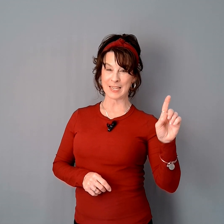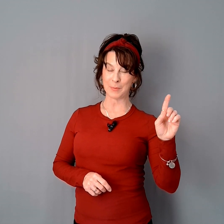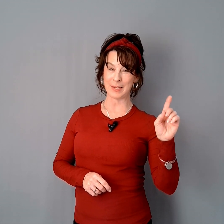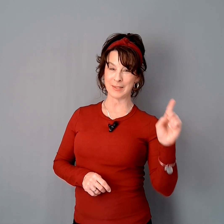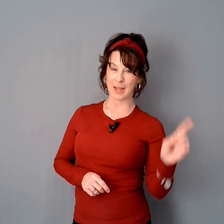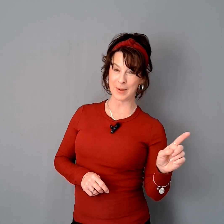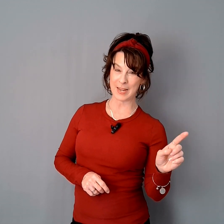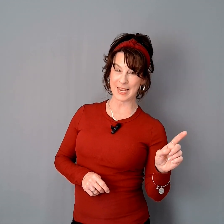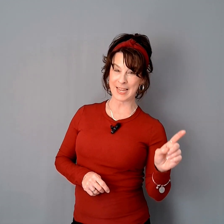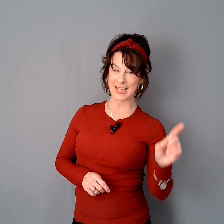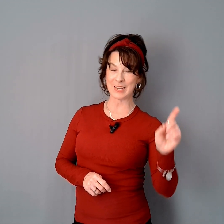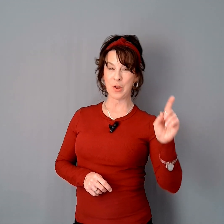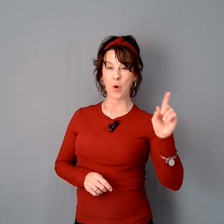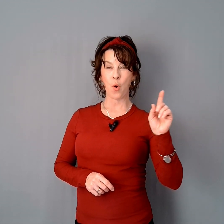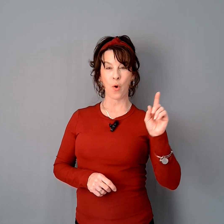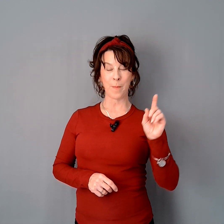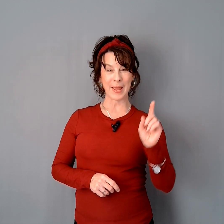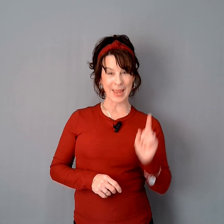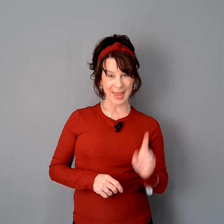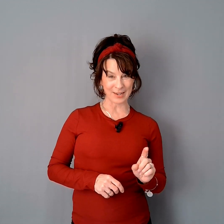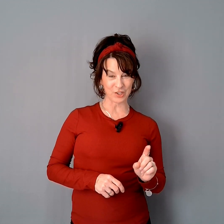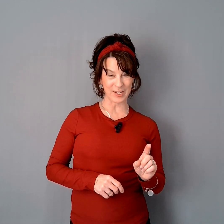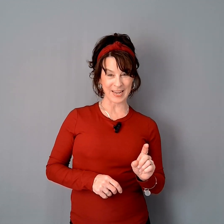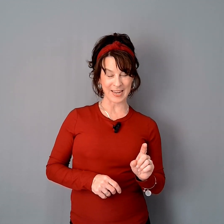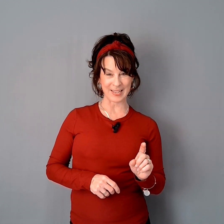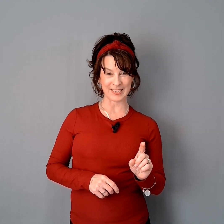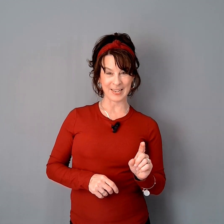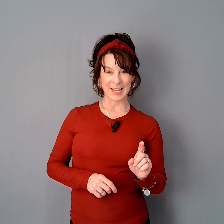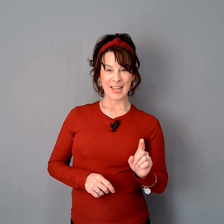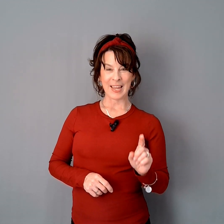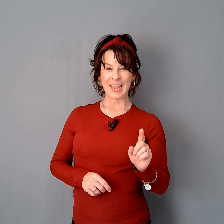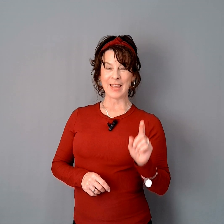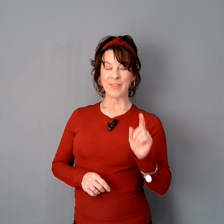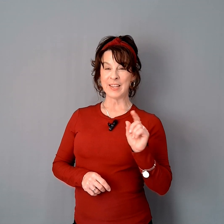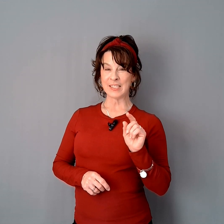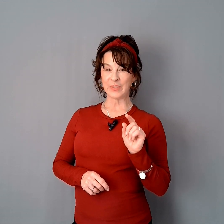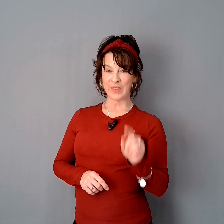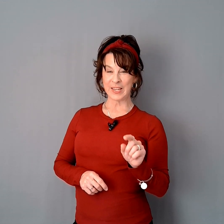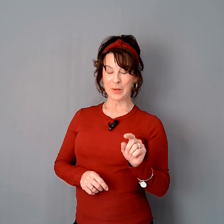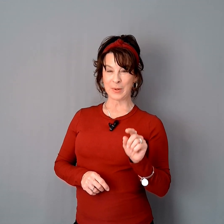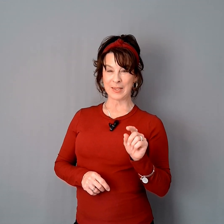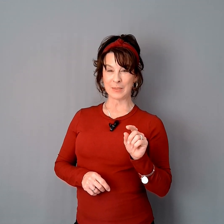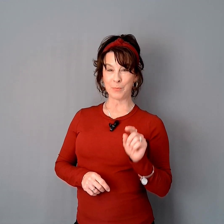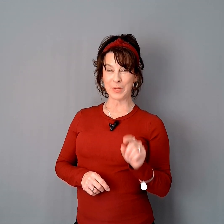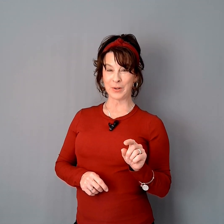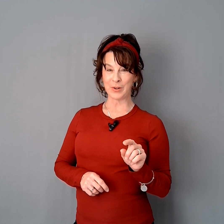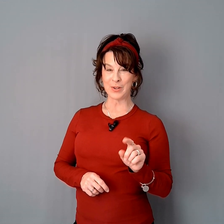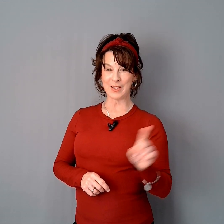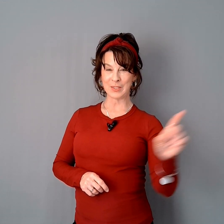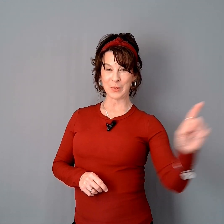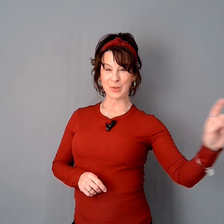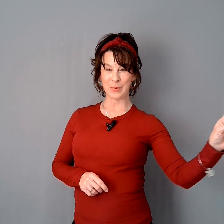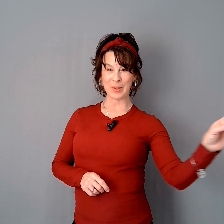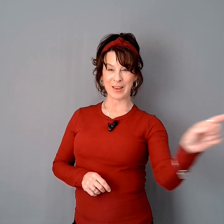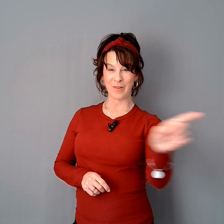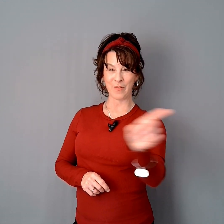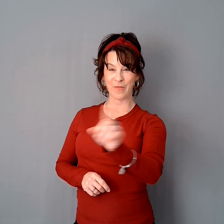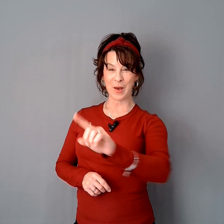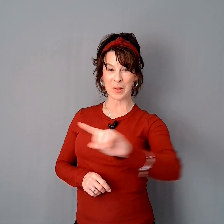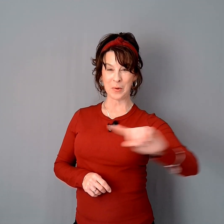my dominant hand or my action hand. And this video is mirrored so you can follow